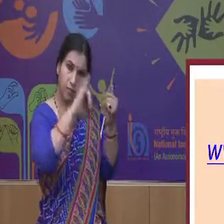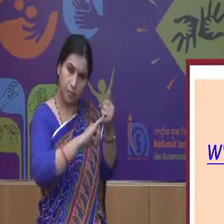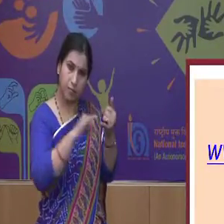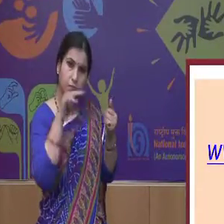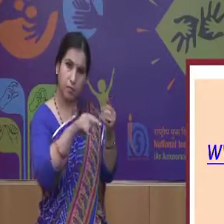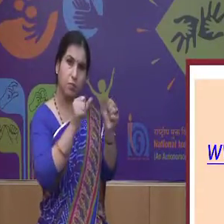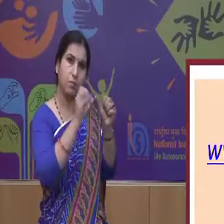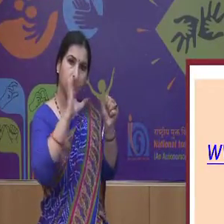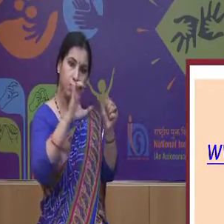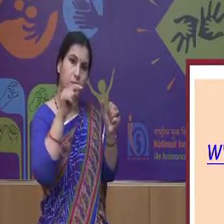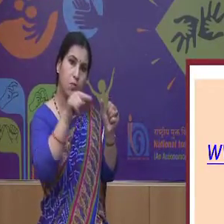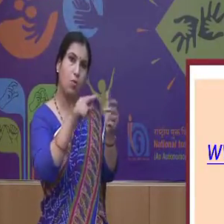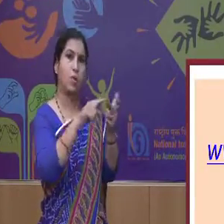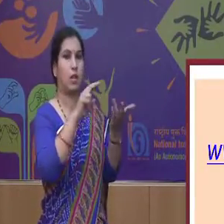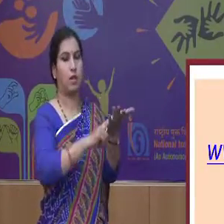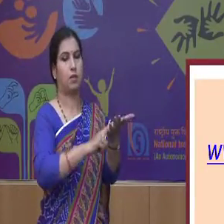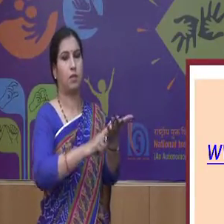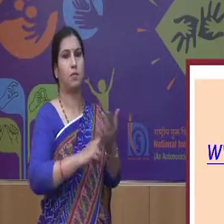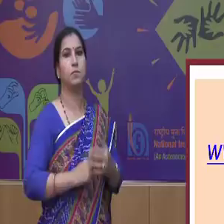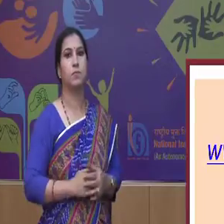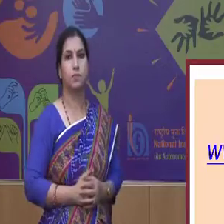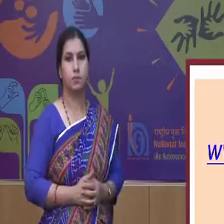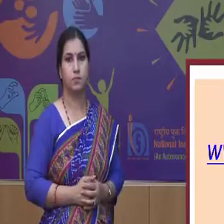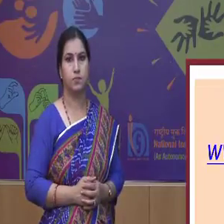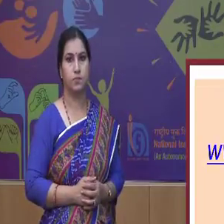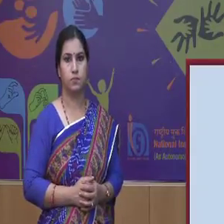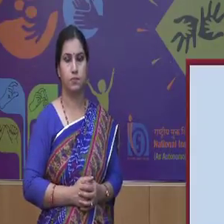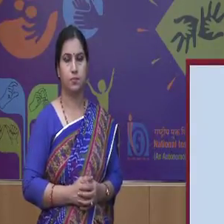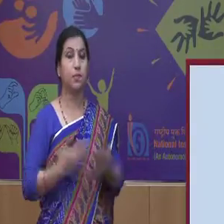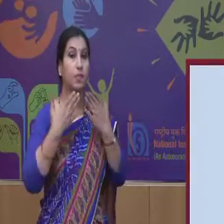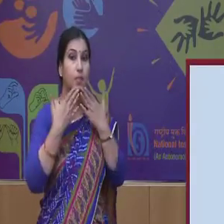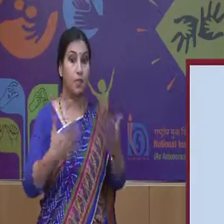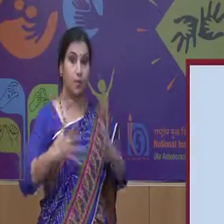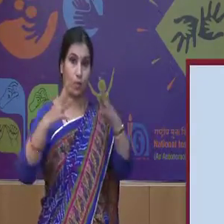www.nios.ac.in. Thank you for watching.